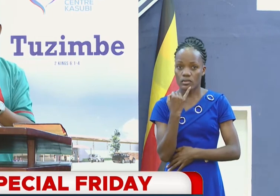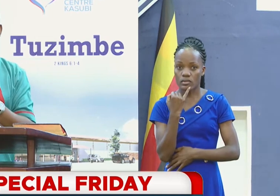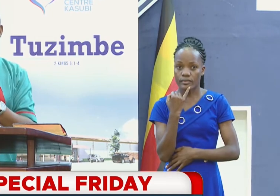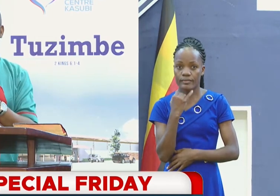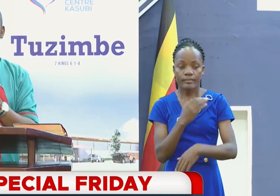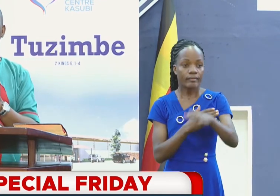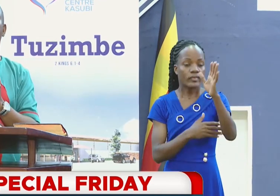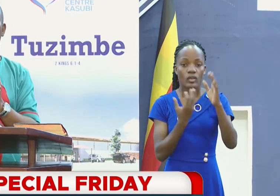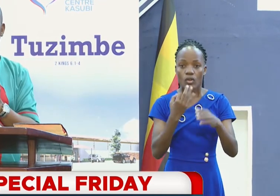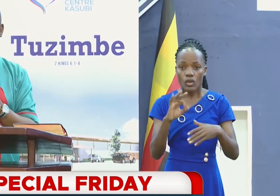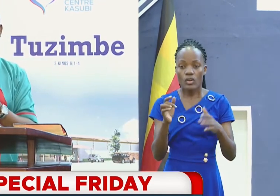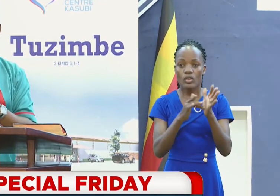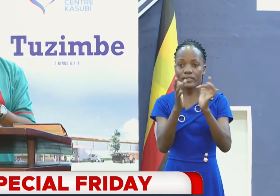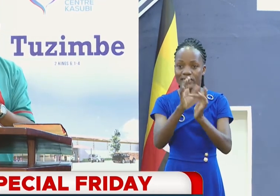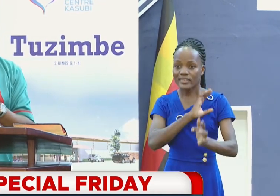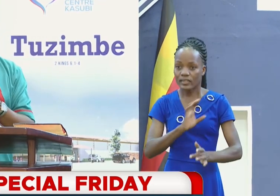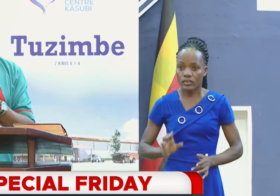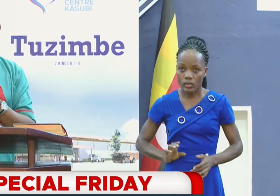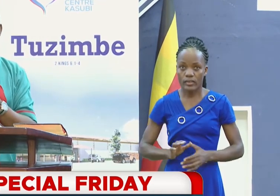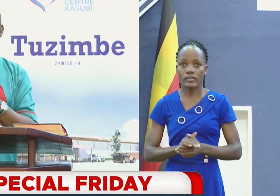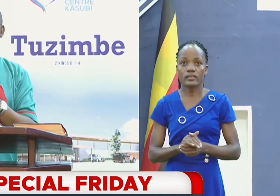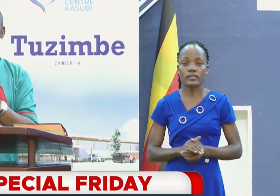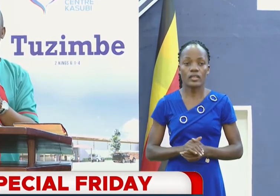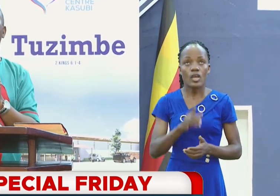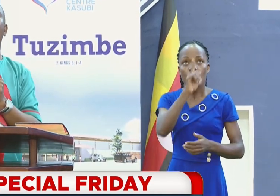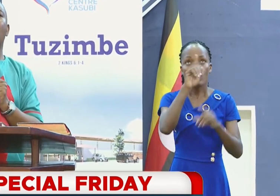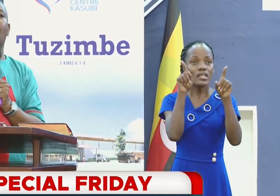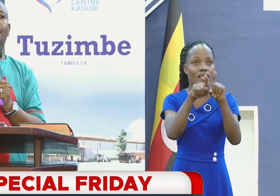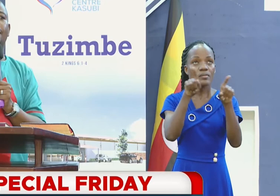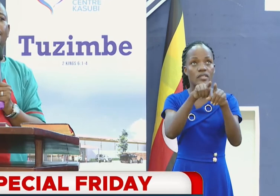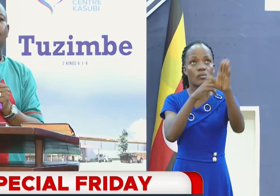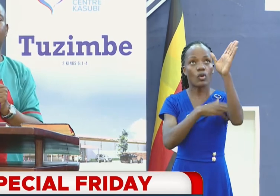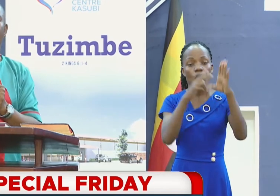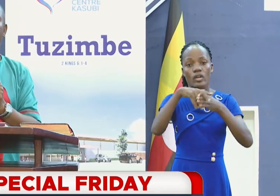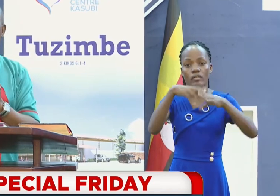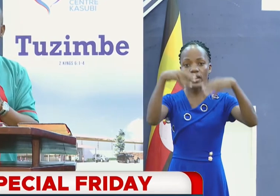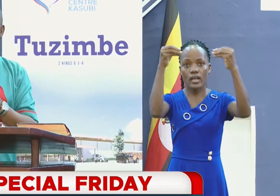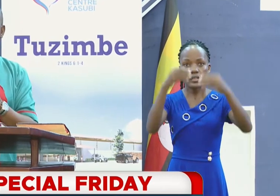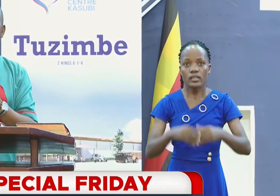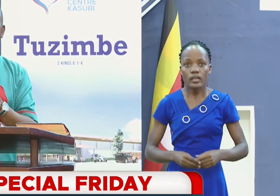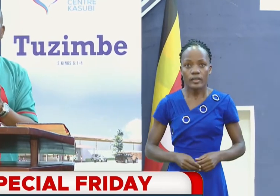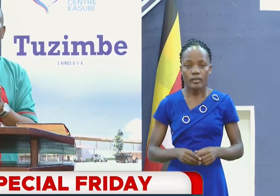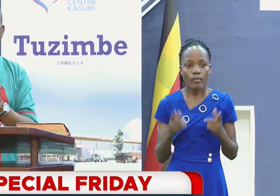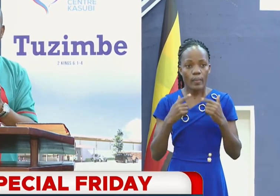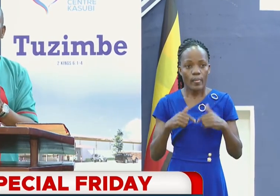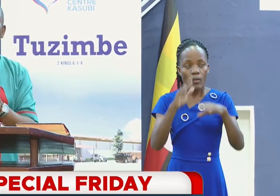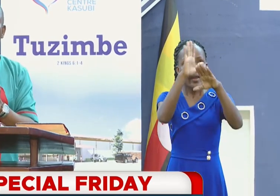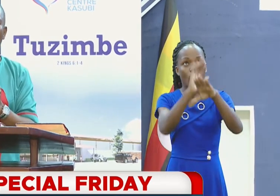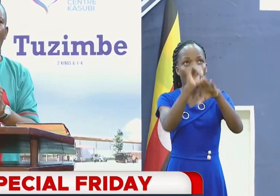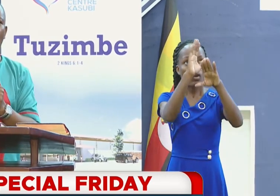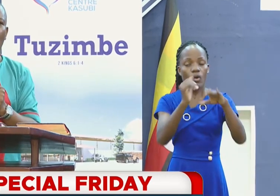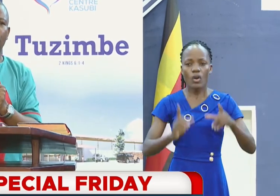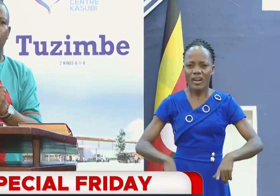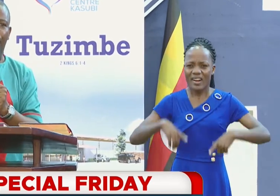Israel. The Lord of our Lord Jesus Christ. You are the Lord, the God of Elijah. We